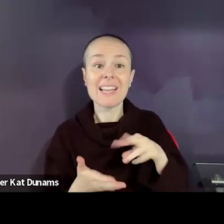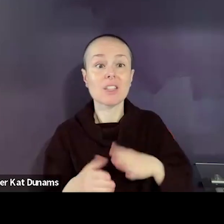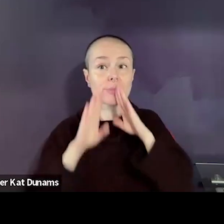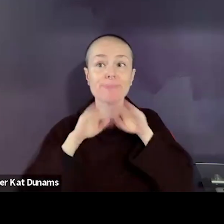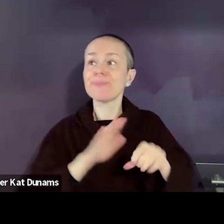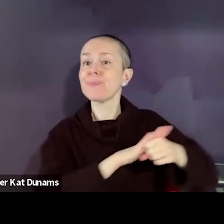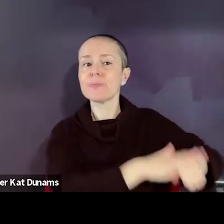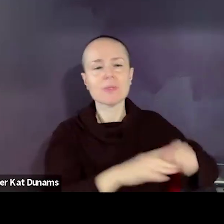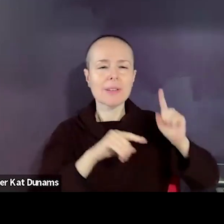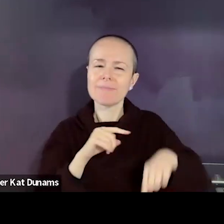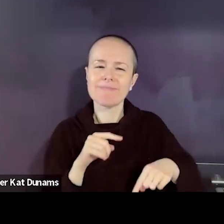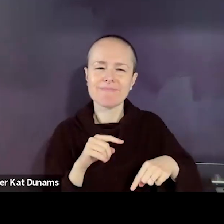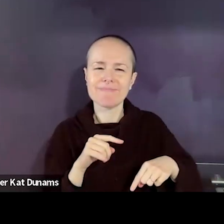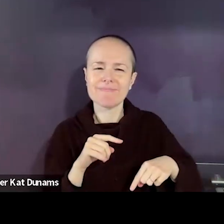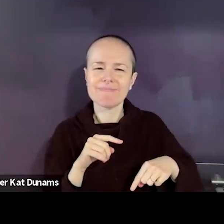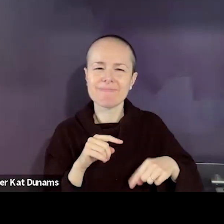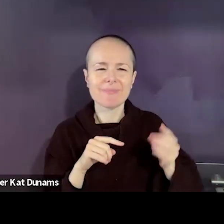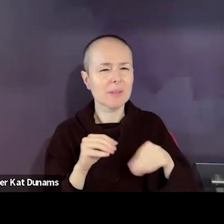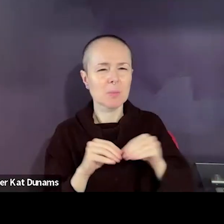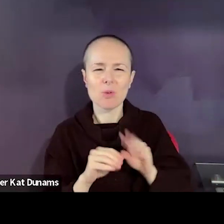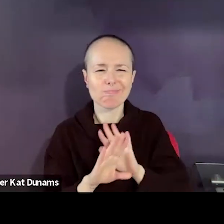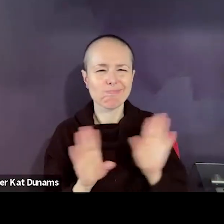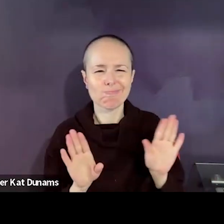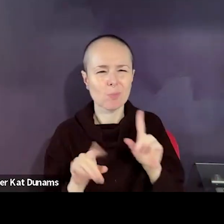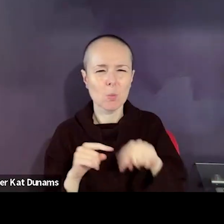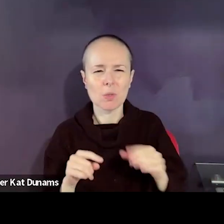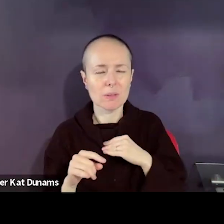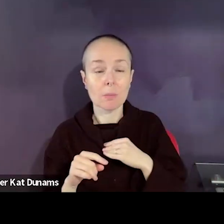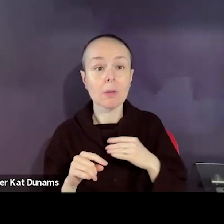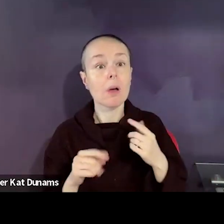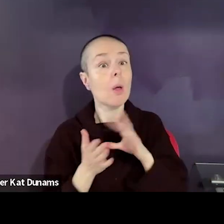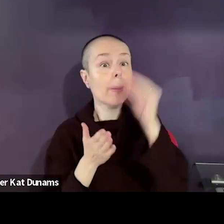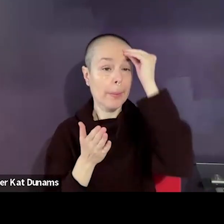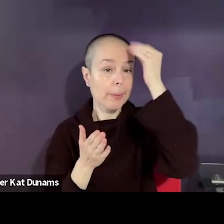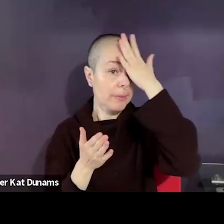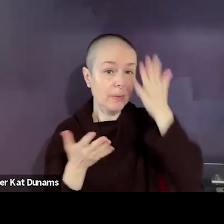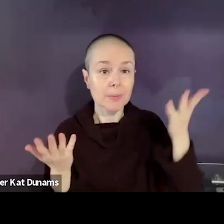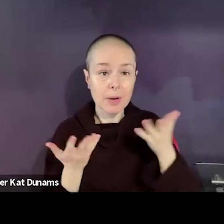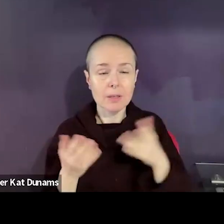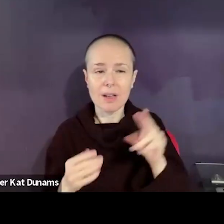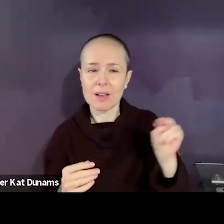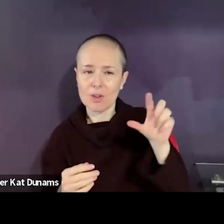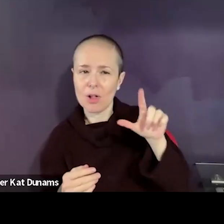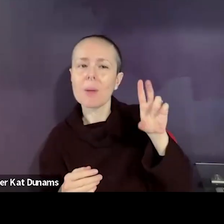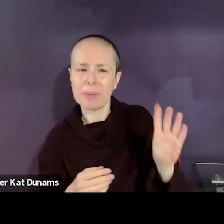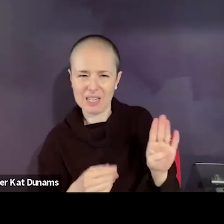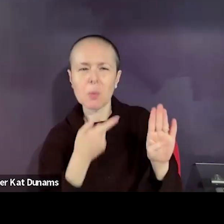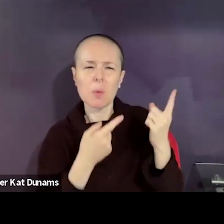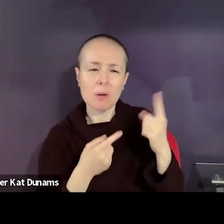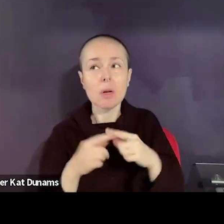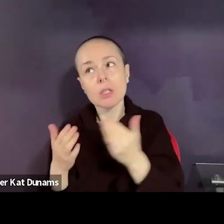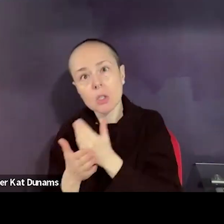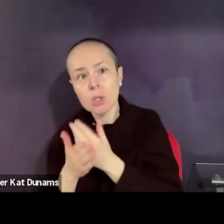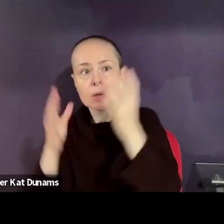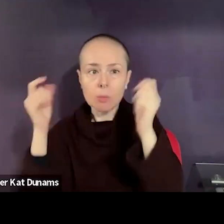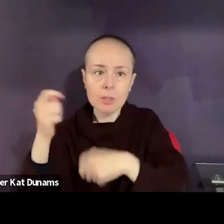anymore. And if there's one thing I've learned, it's this. It wasn't just the NLRB. We know that as administration changes, the